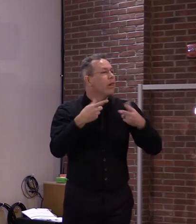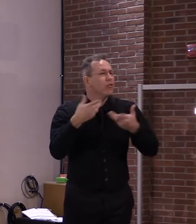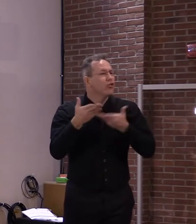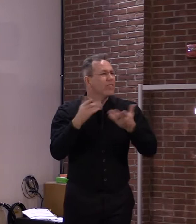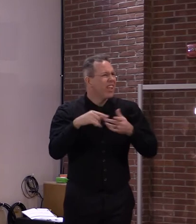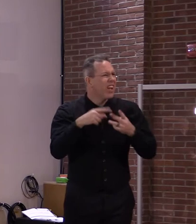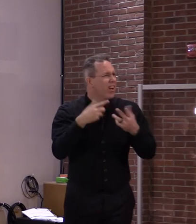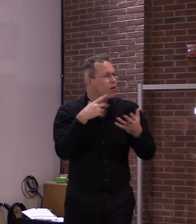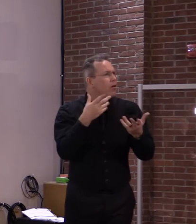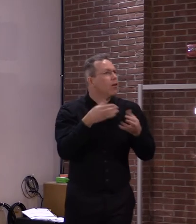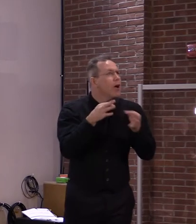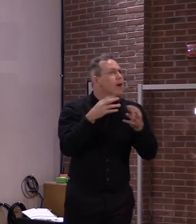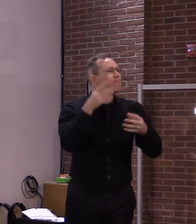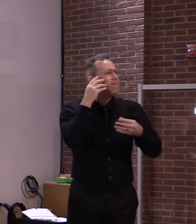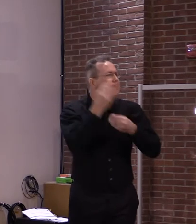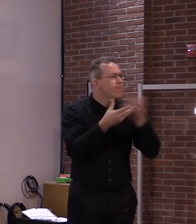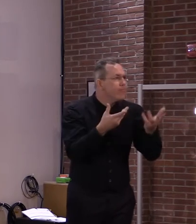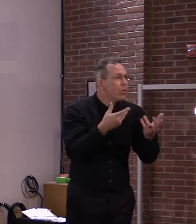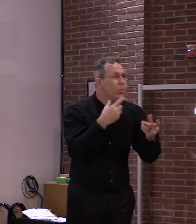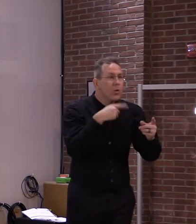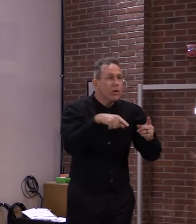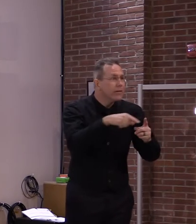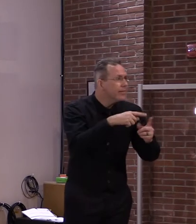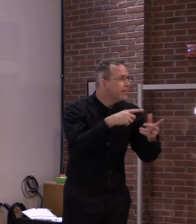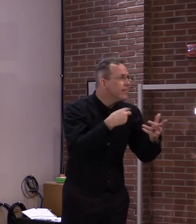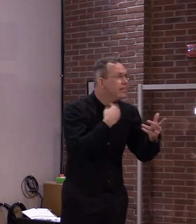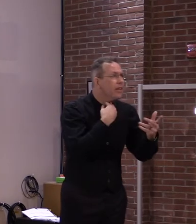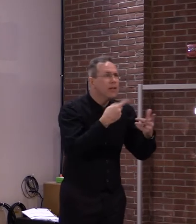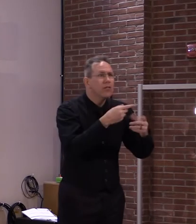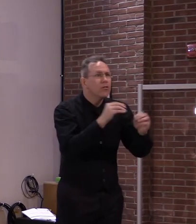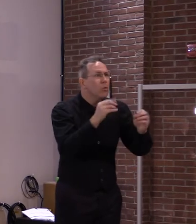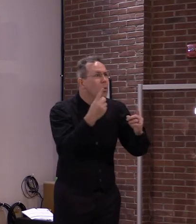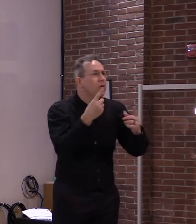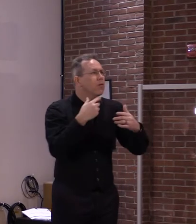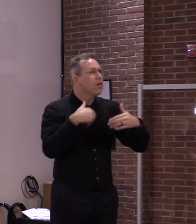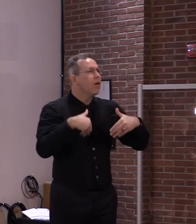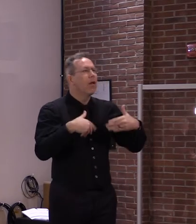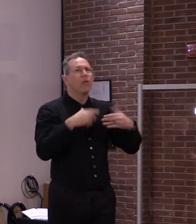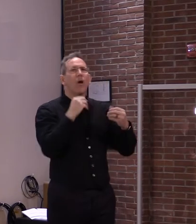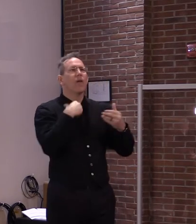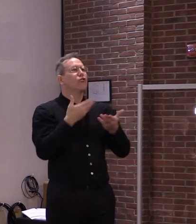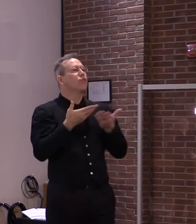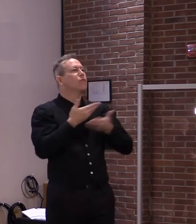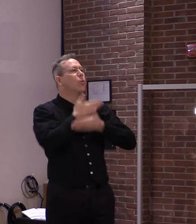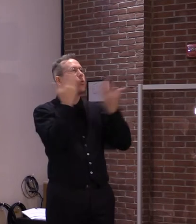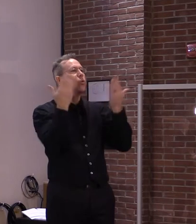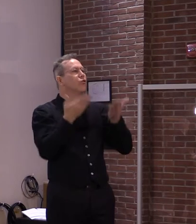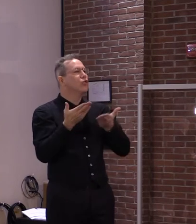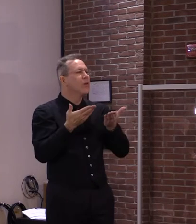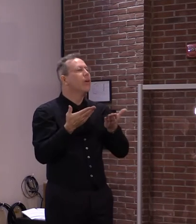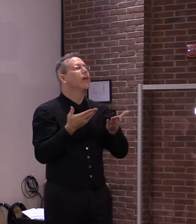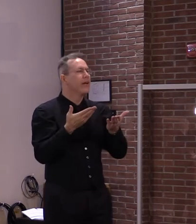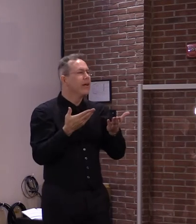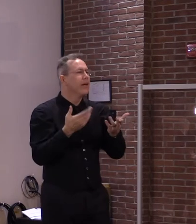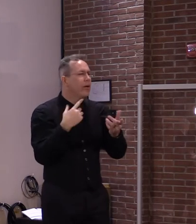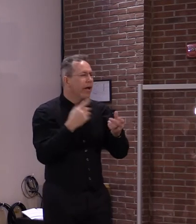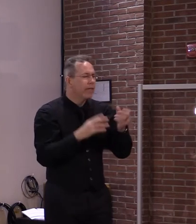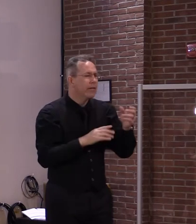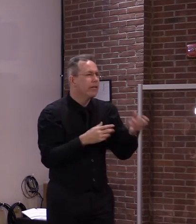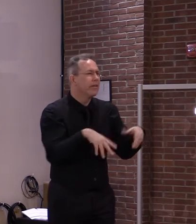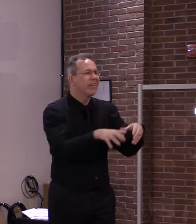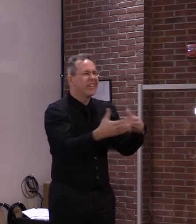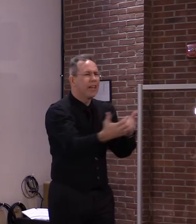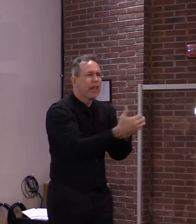health right now and we're trying to develop a list right now of those people that don't have that are homebound that don't